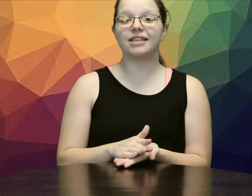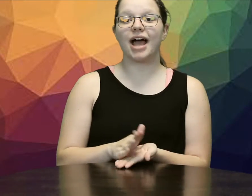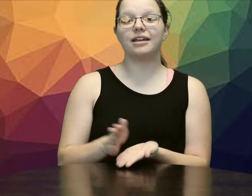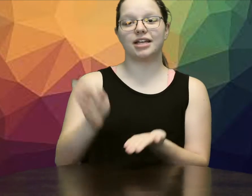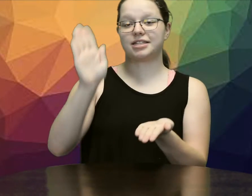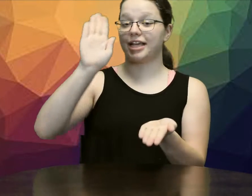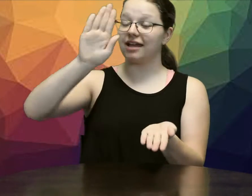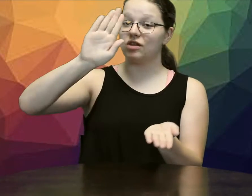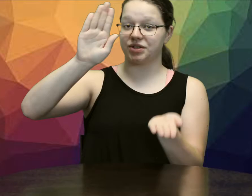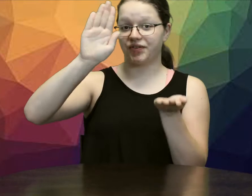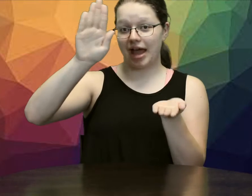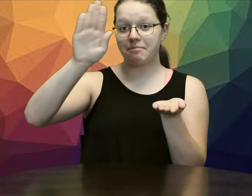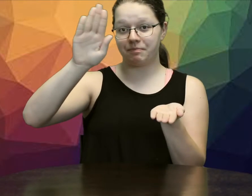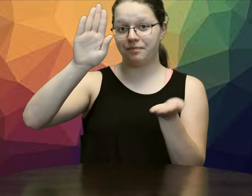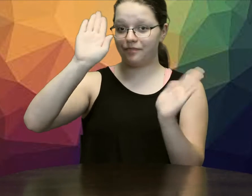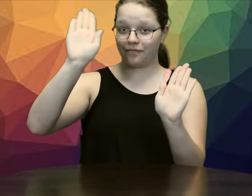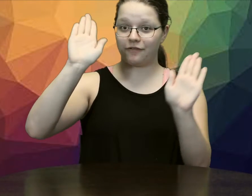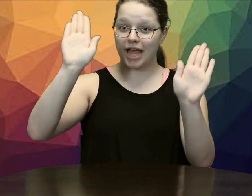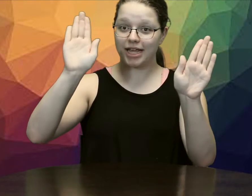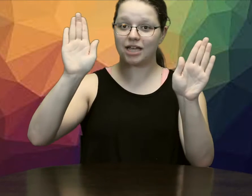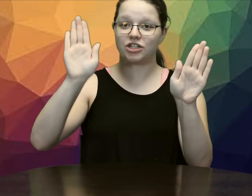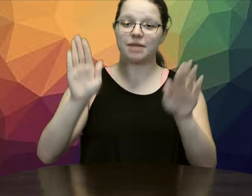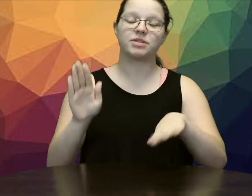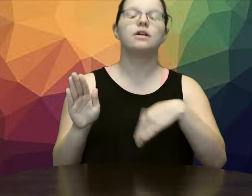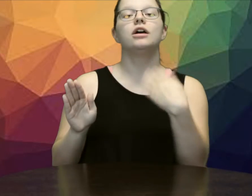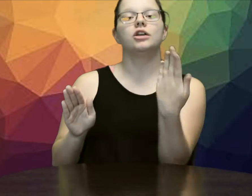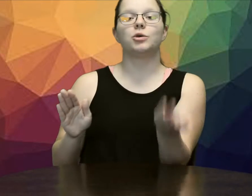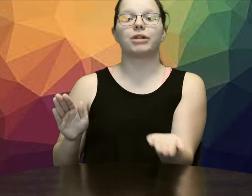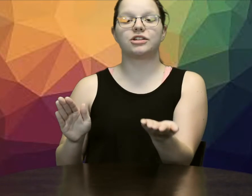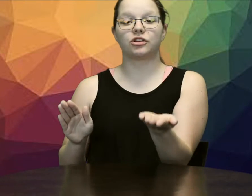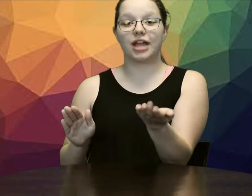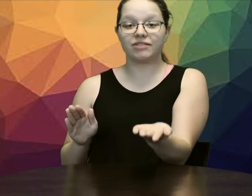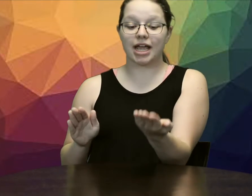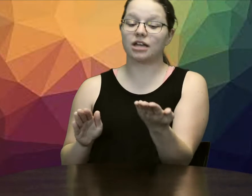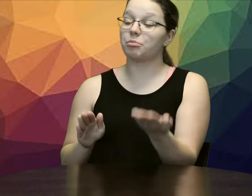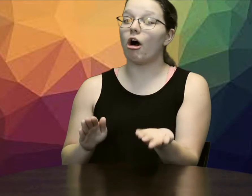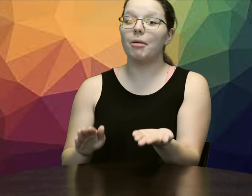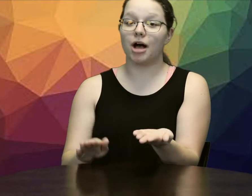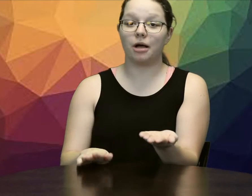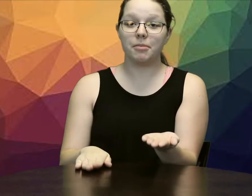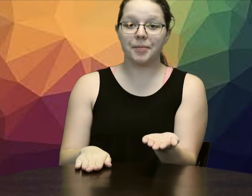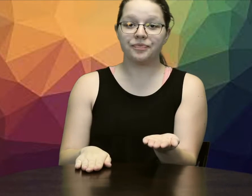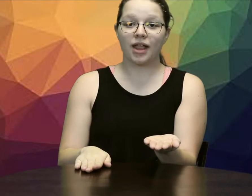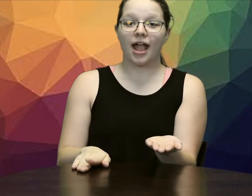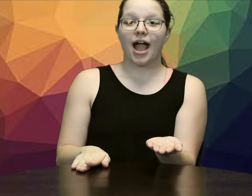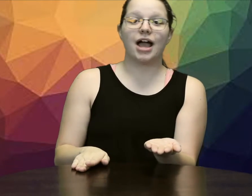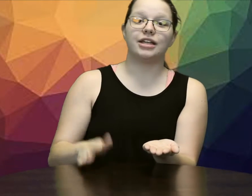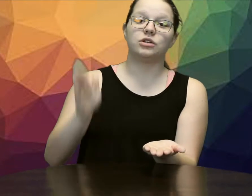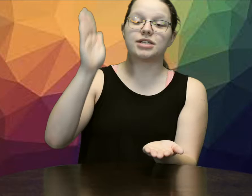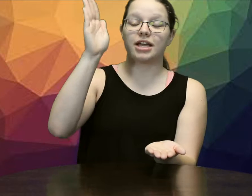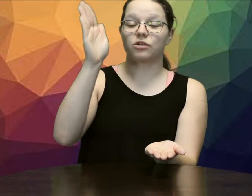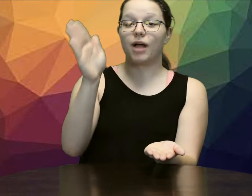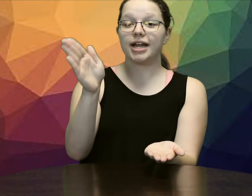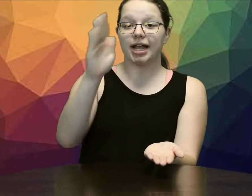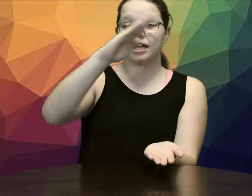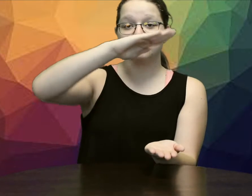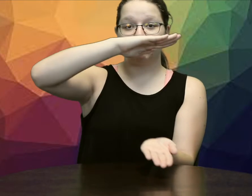that, it's again those flat hand shapes. You place your left hand palm up, and you take your right hand, put